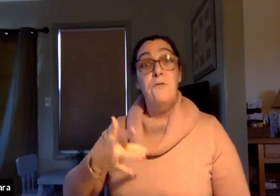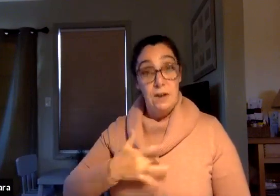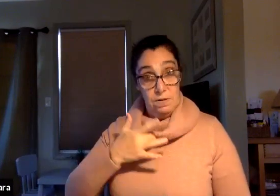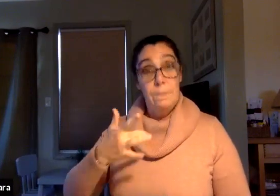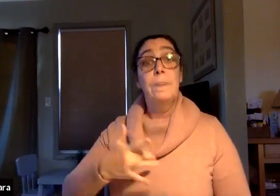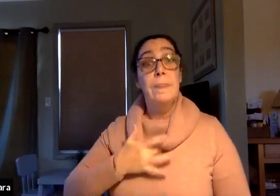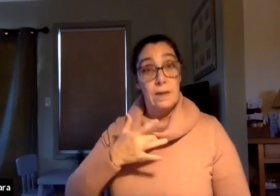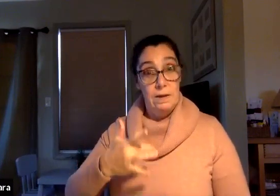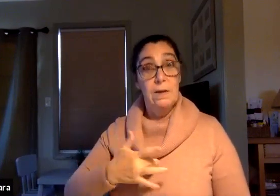feel,